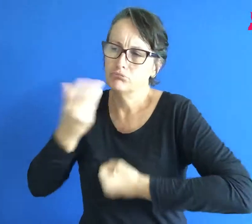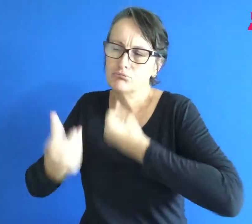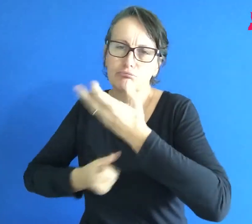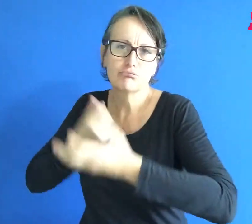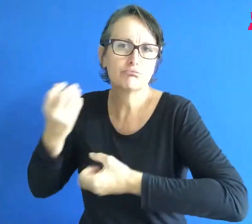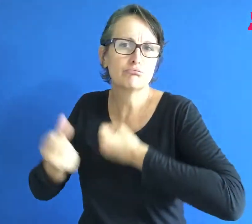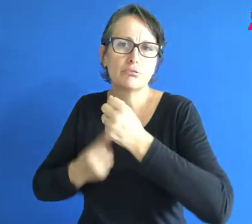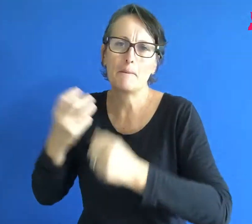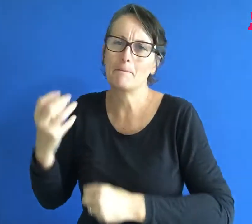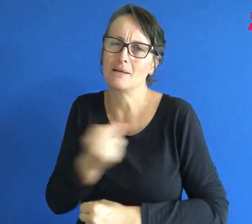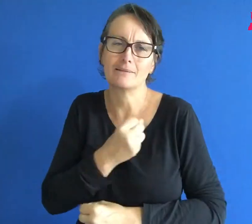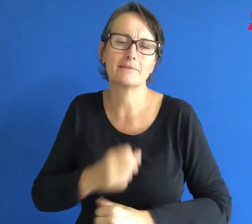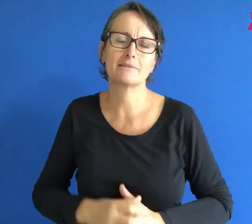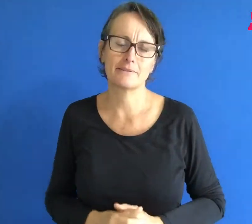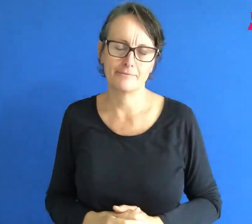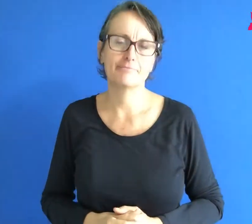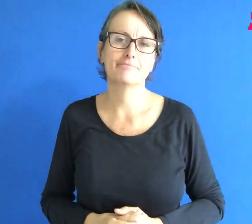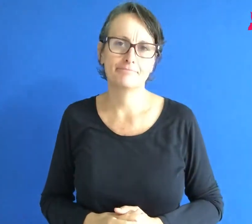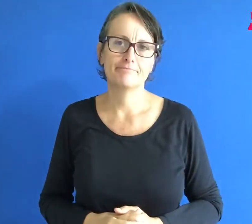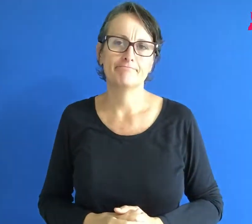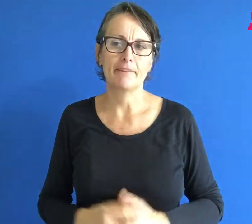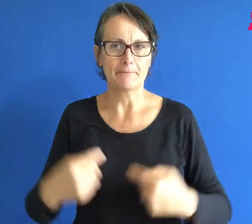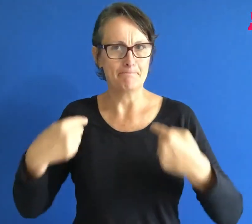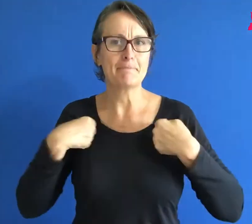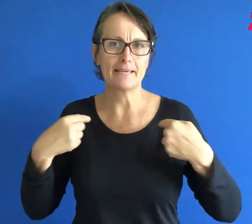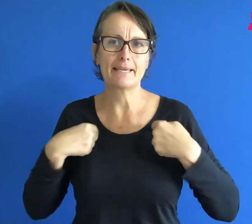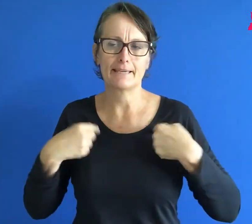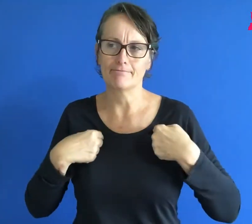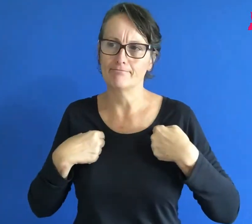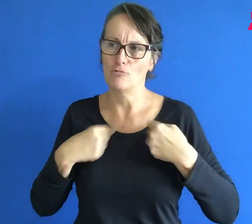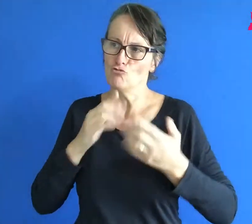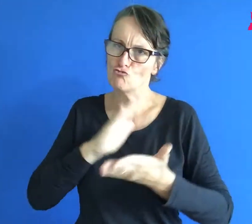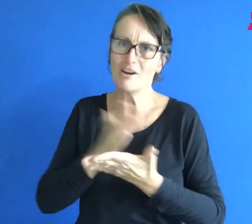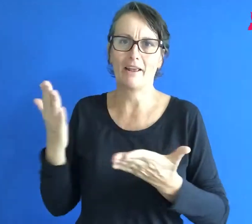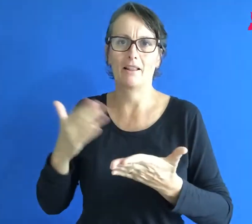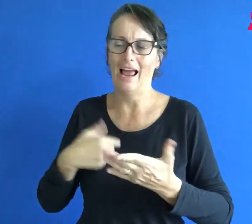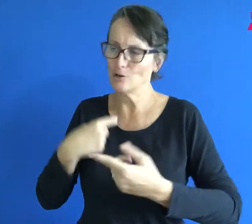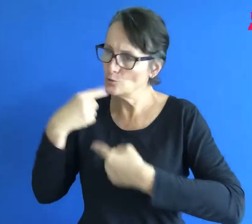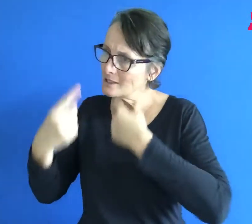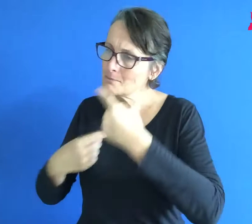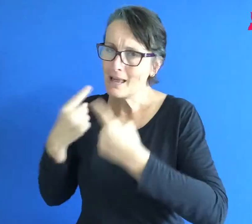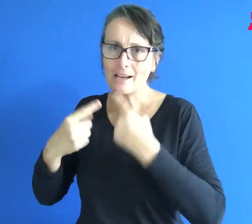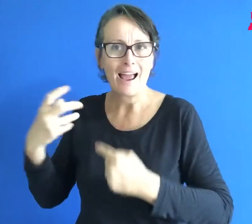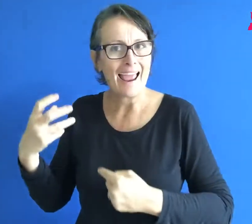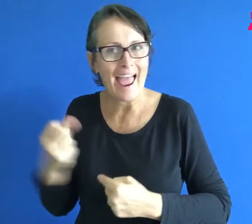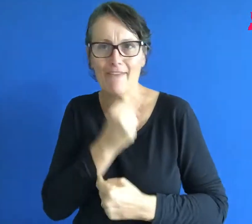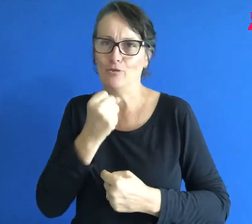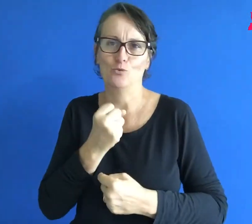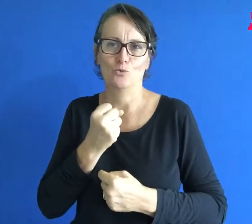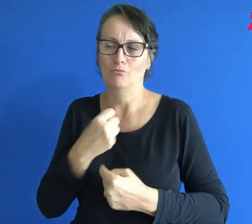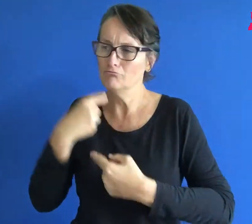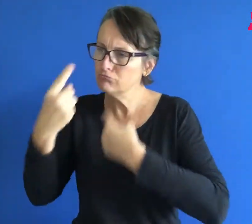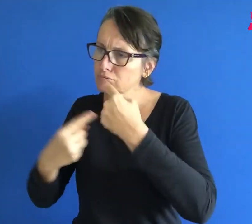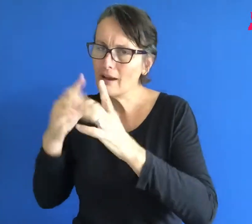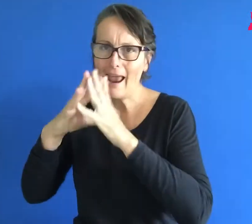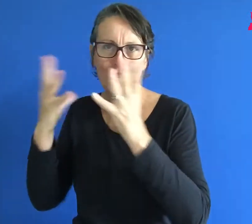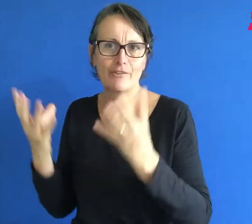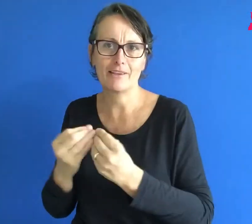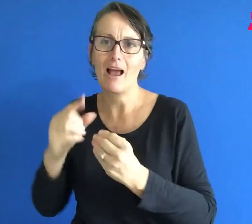step back, watch Clifford the participant. This was me in the moment, because I knew I had to commit that this is it. This is no longer pretending I've been going and getting